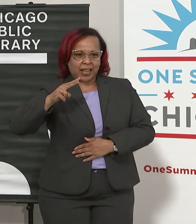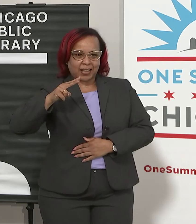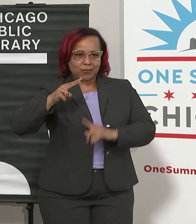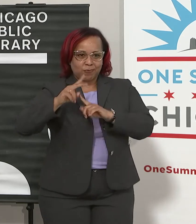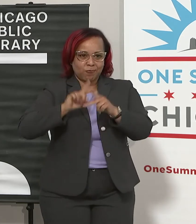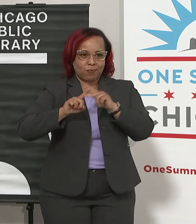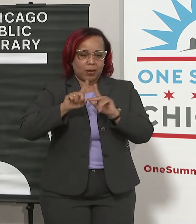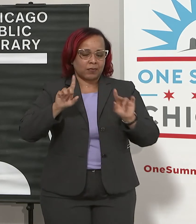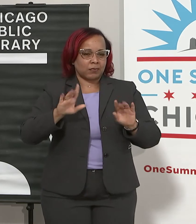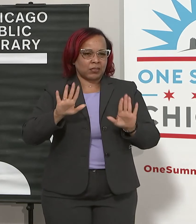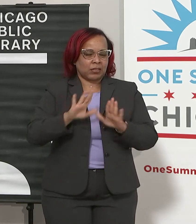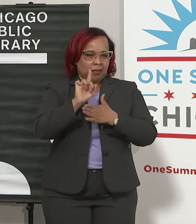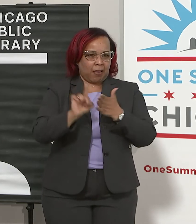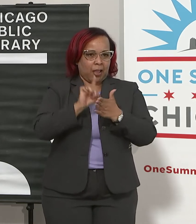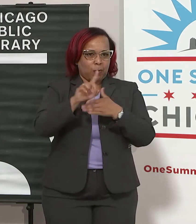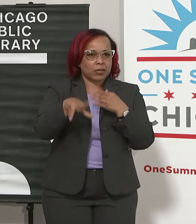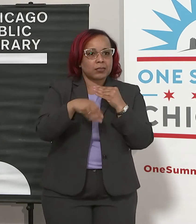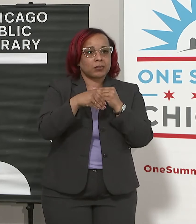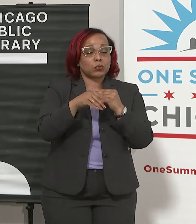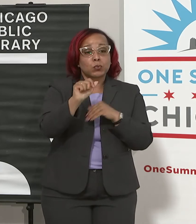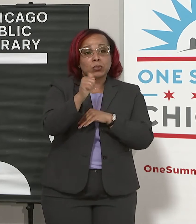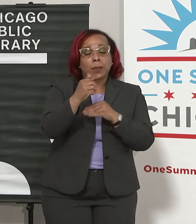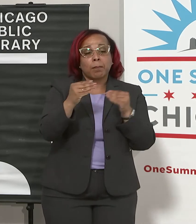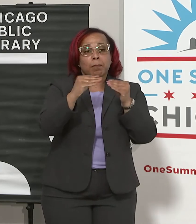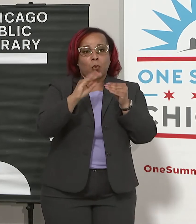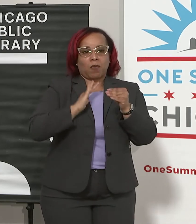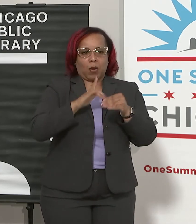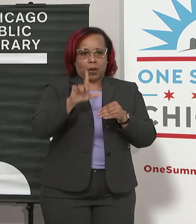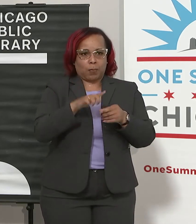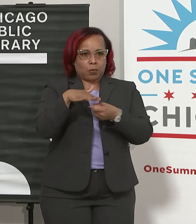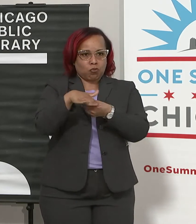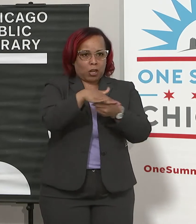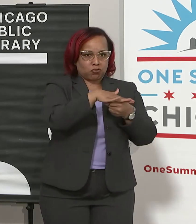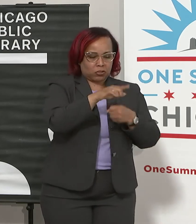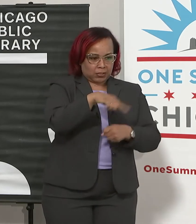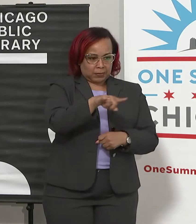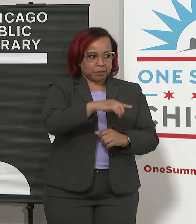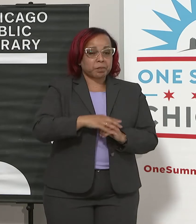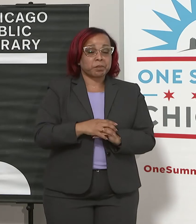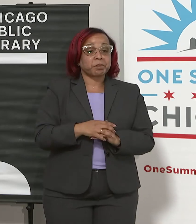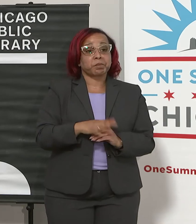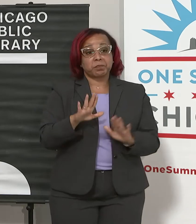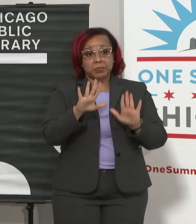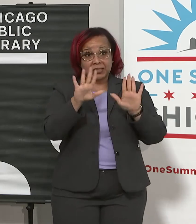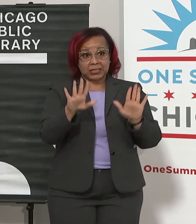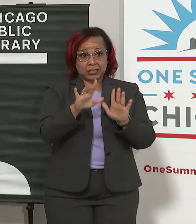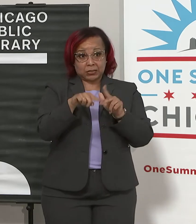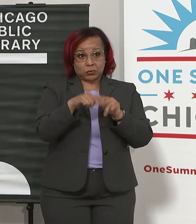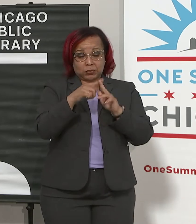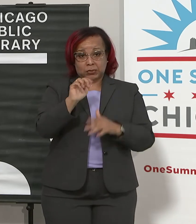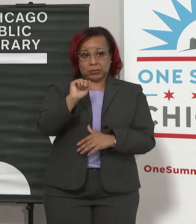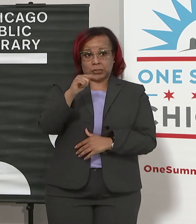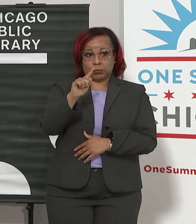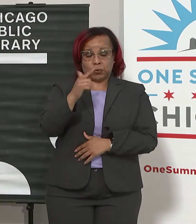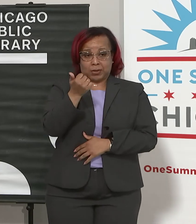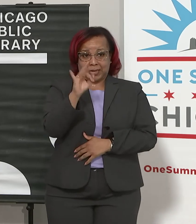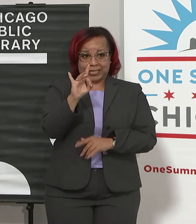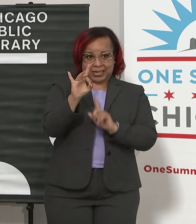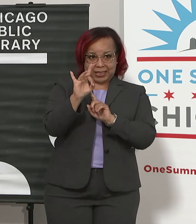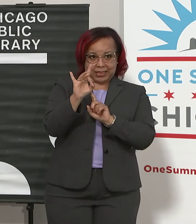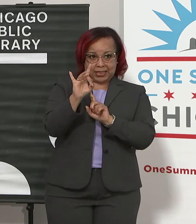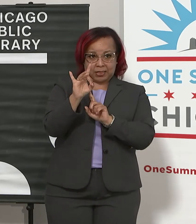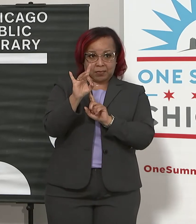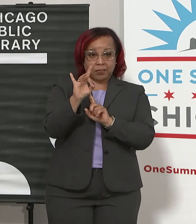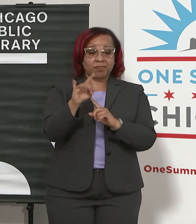of Sunday hours expansions to 10 more of our library branches. Starting Sunday, April 18th,